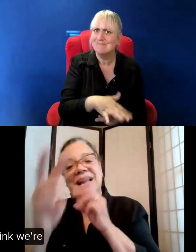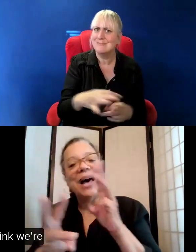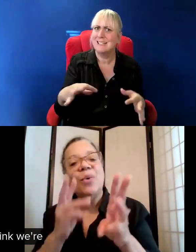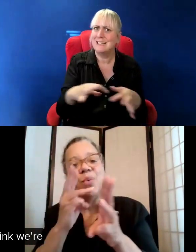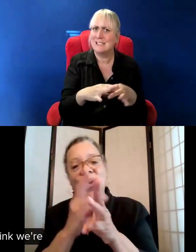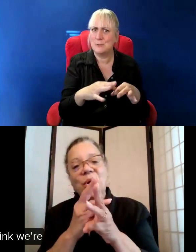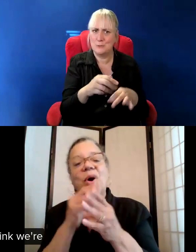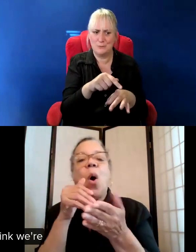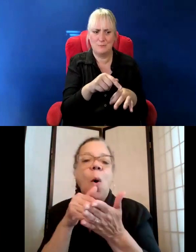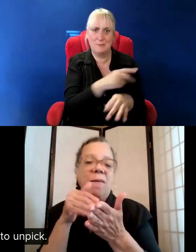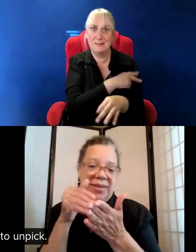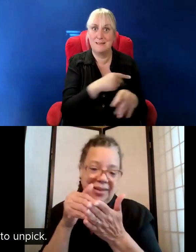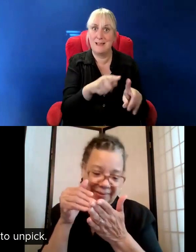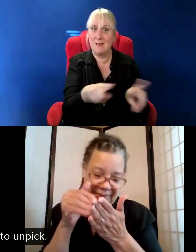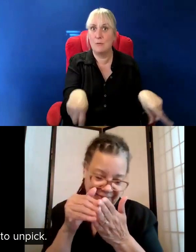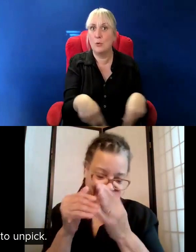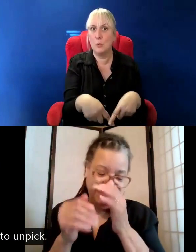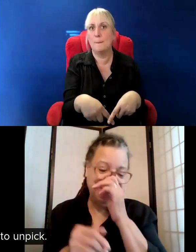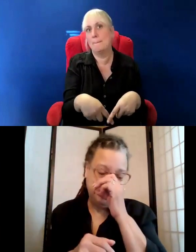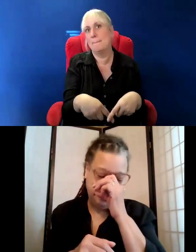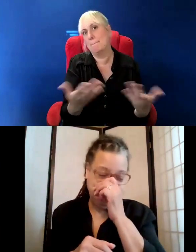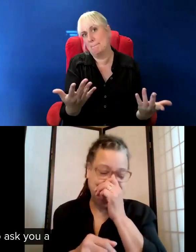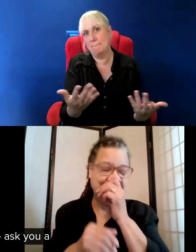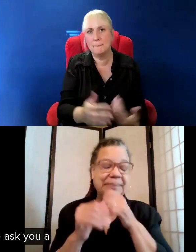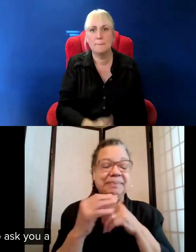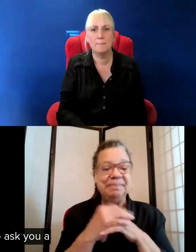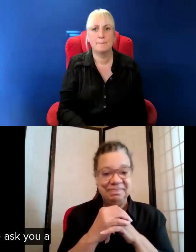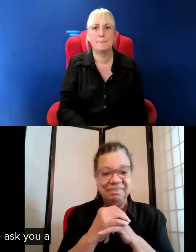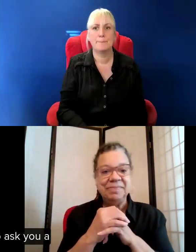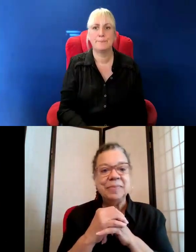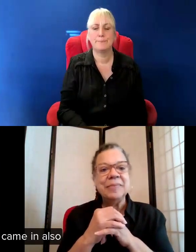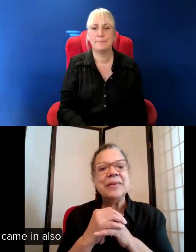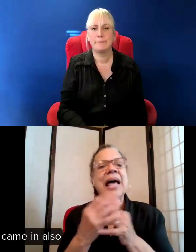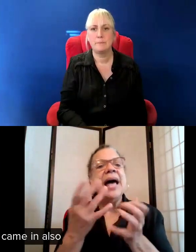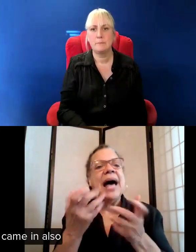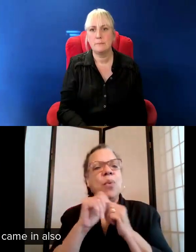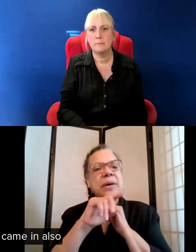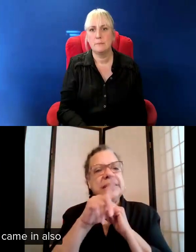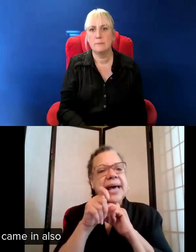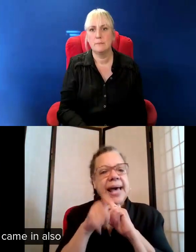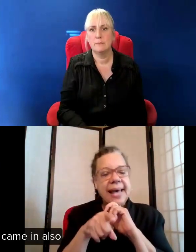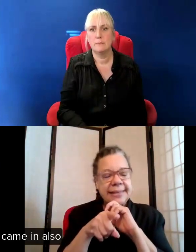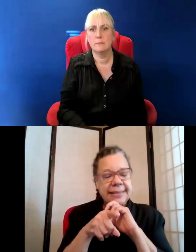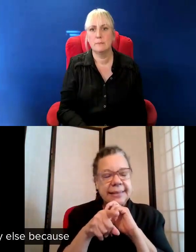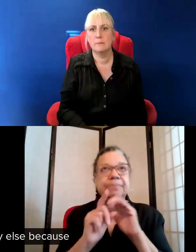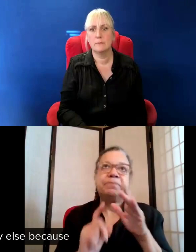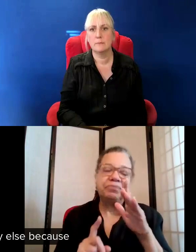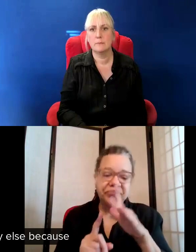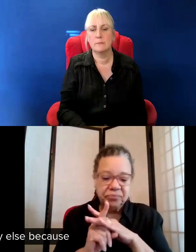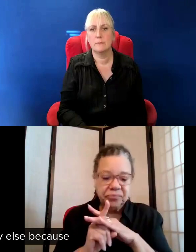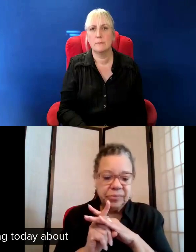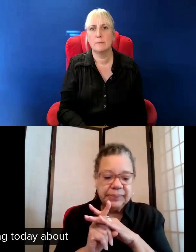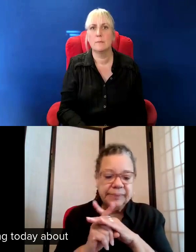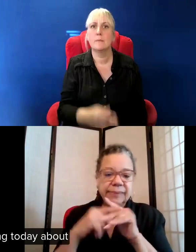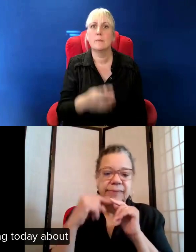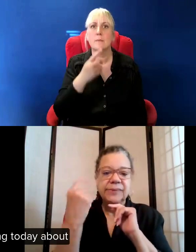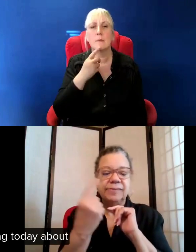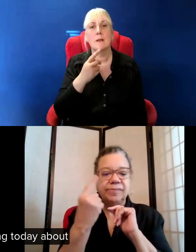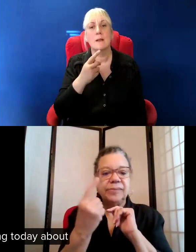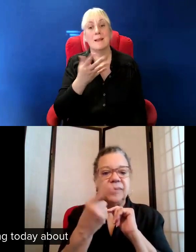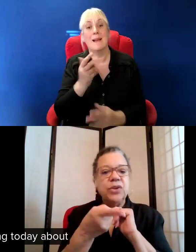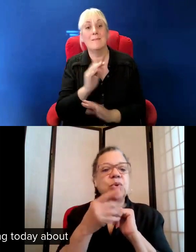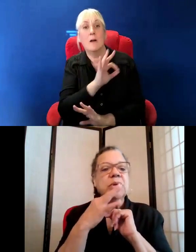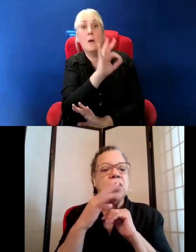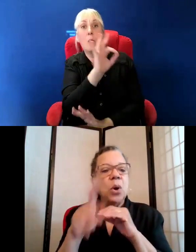often, which I think we're beginning to unpick. I wanted to ask you a question that came in also from somebody else, because you were talking to